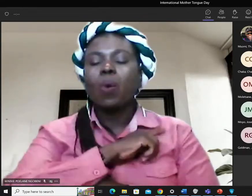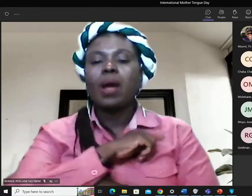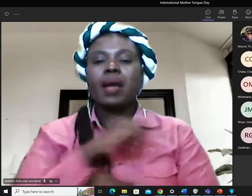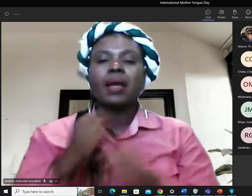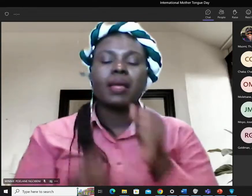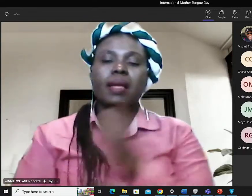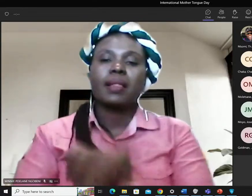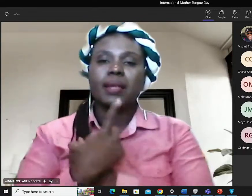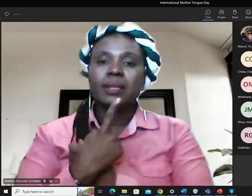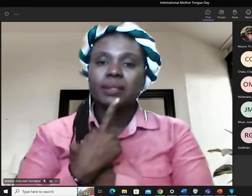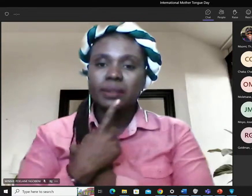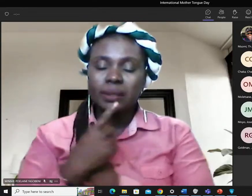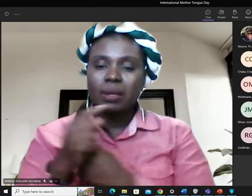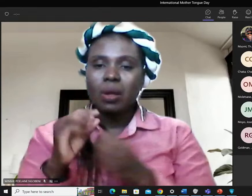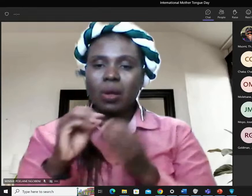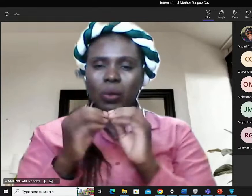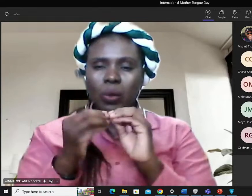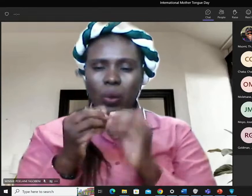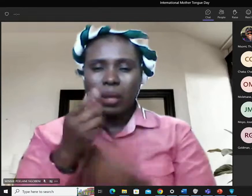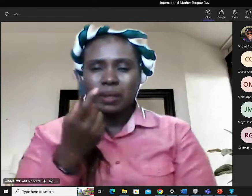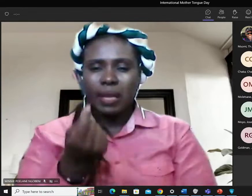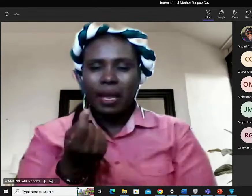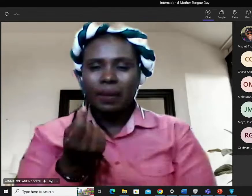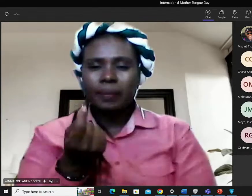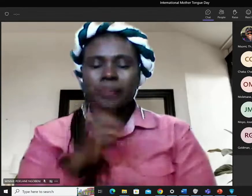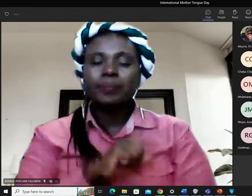was developed?